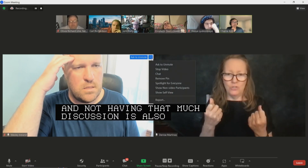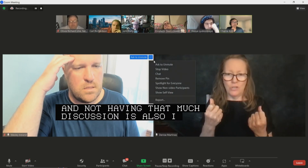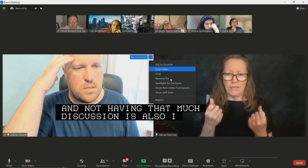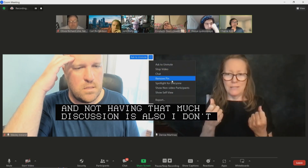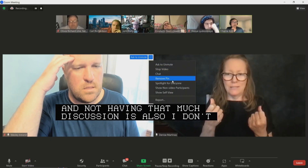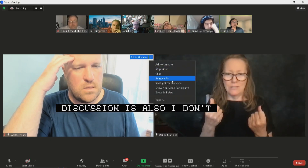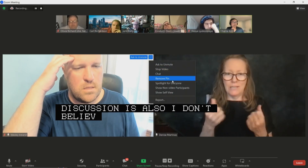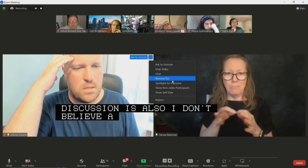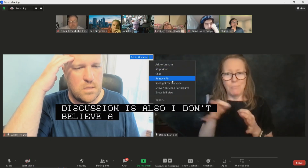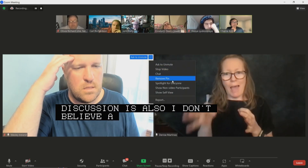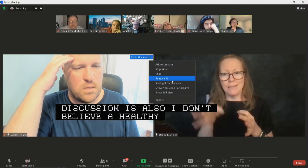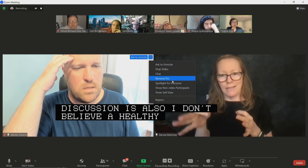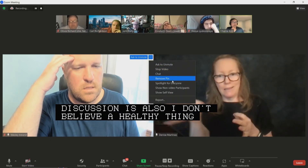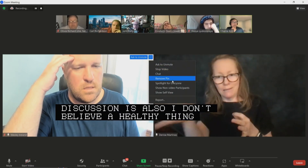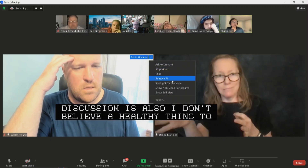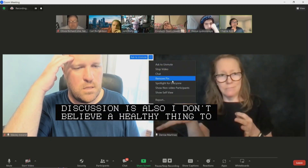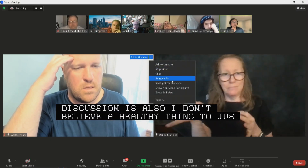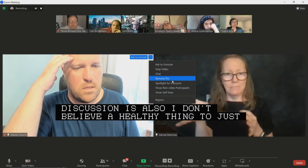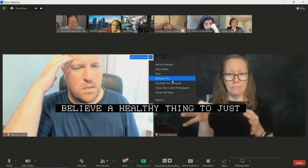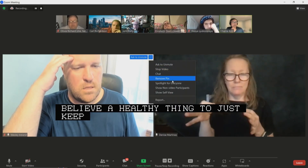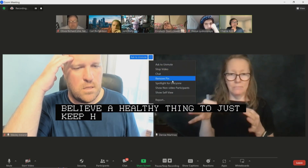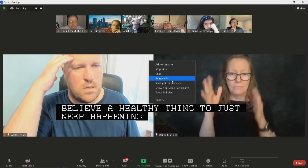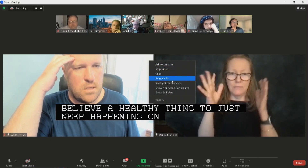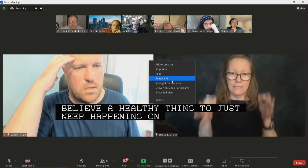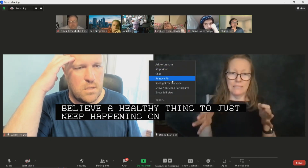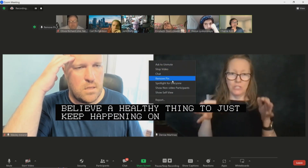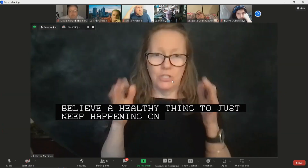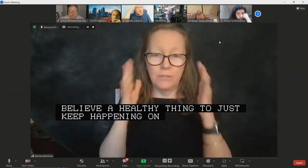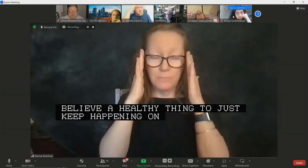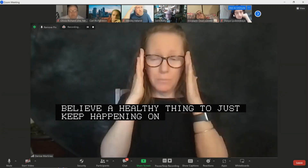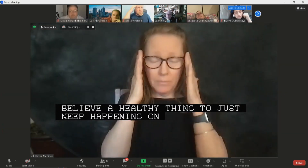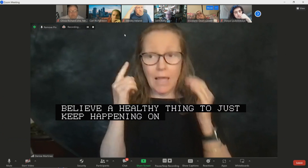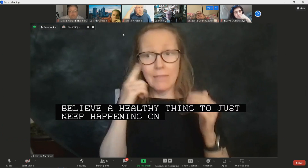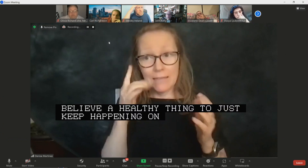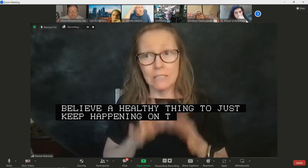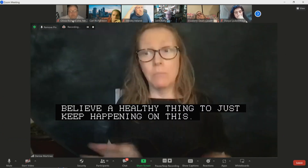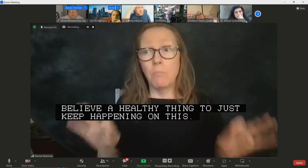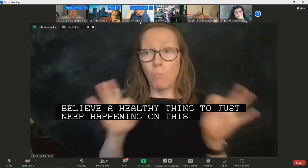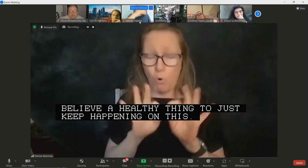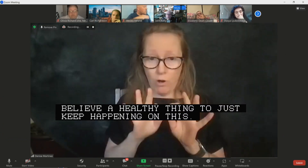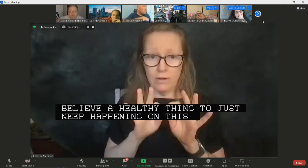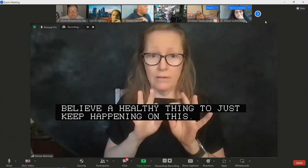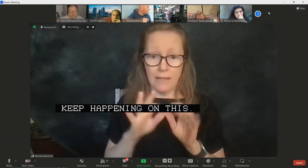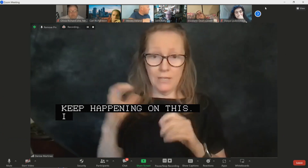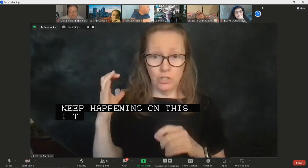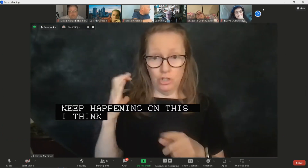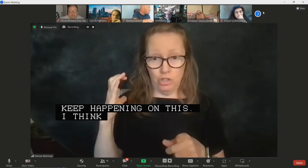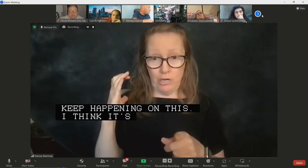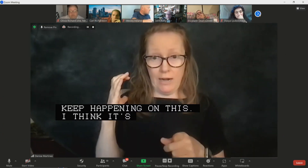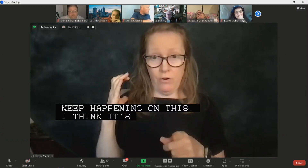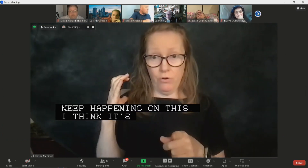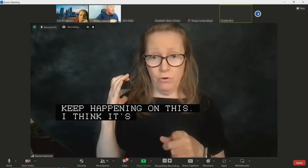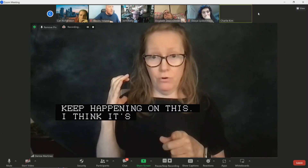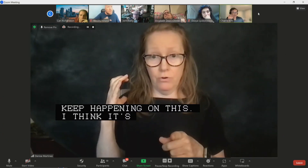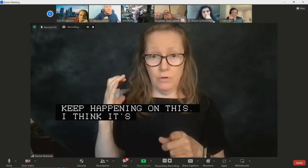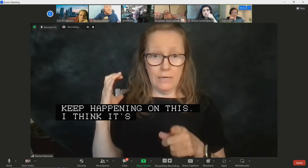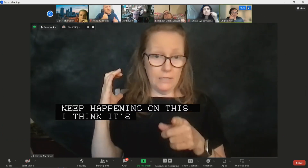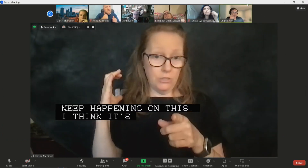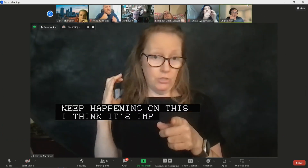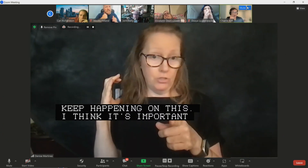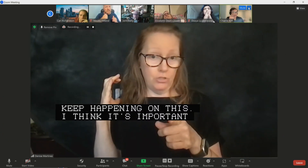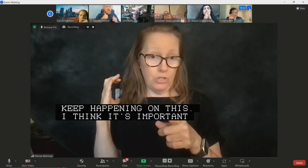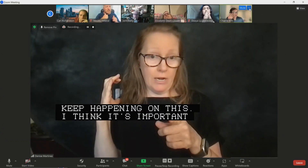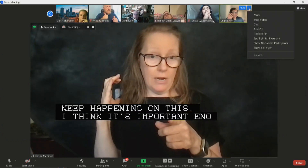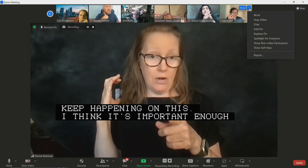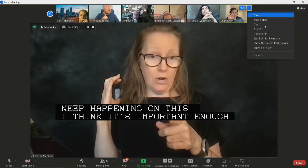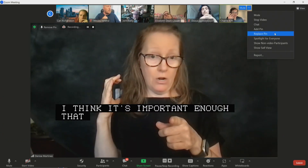this. So I think it is, it's important enough that, Chair, if you believe that it should be brought to a vote, that, or anybody should bring